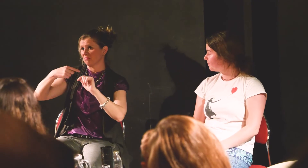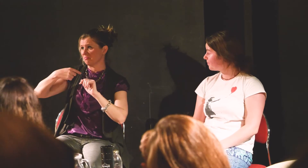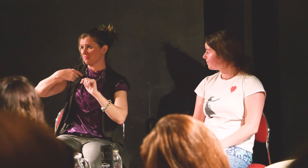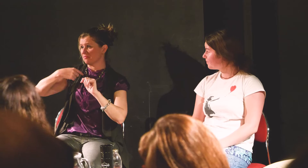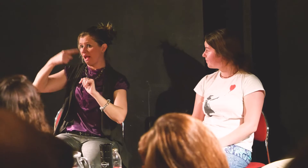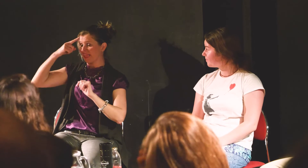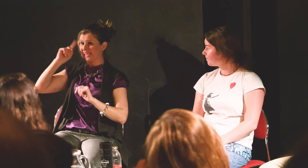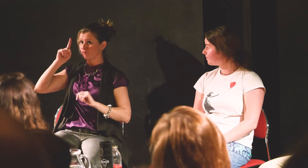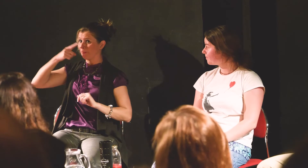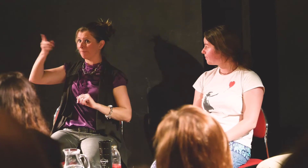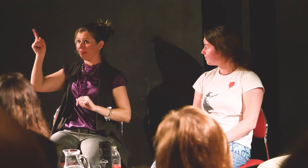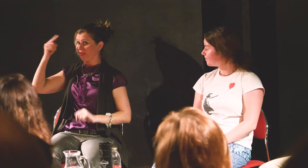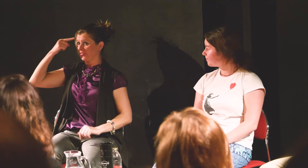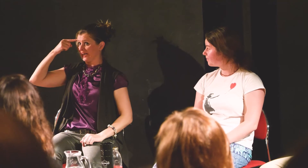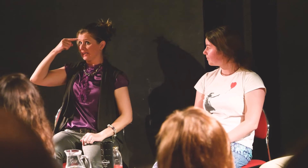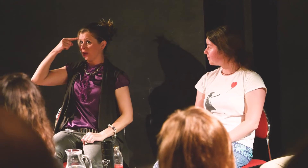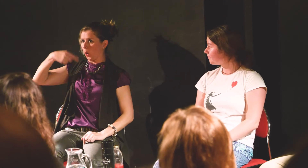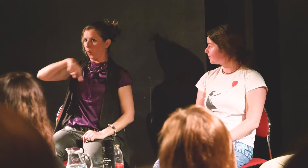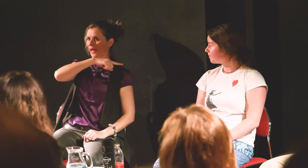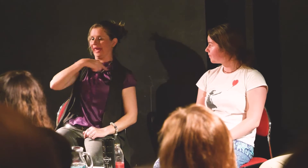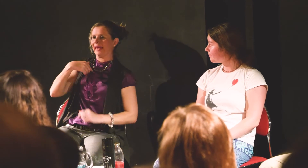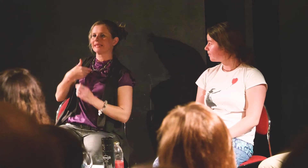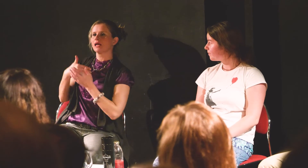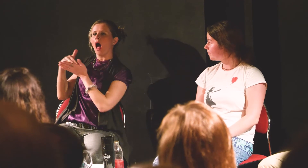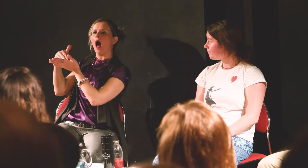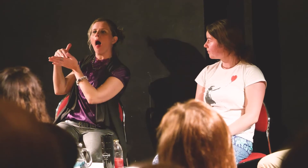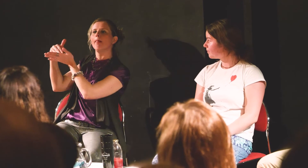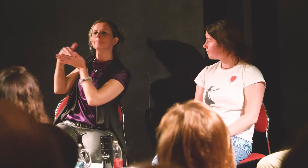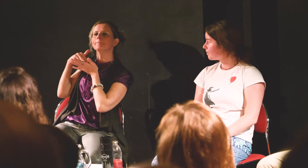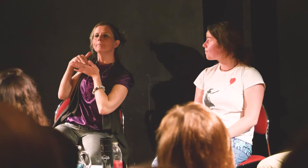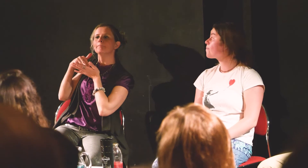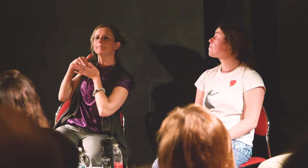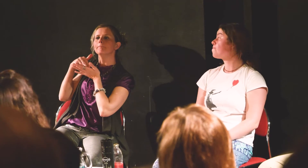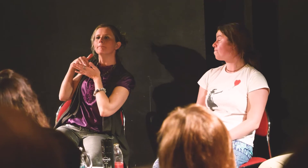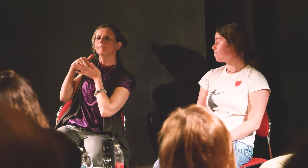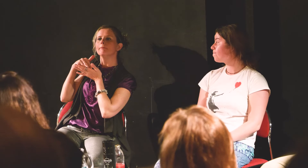I suppose my response is that I think that hearing people think that we need help.